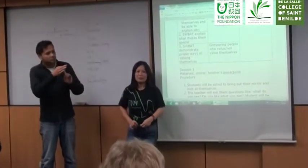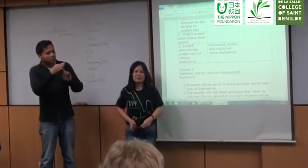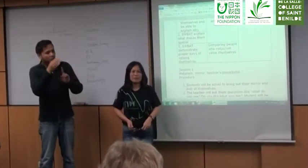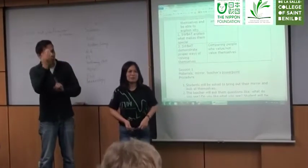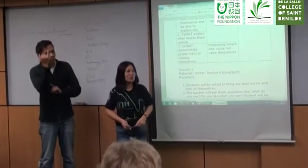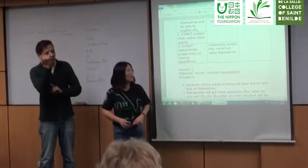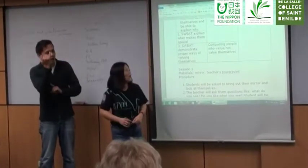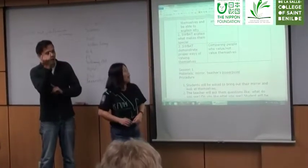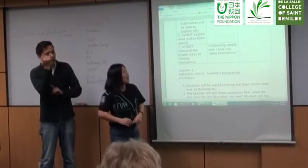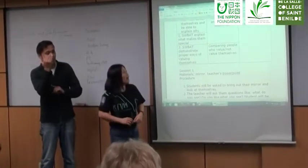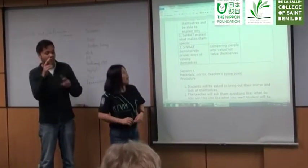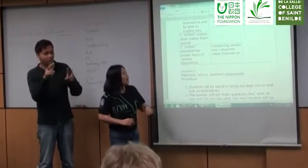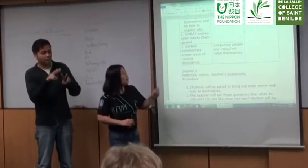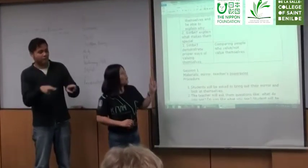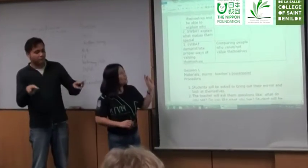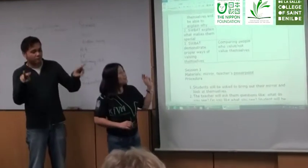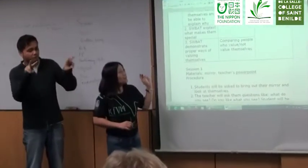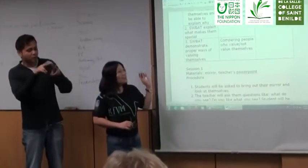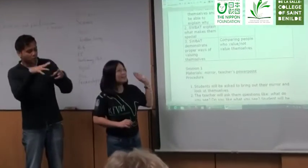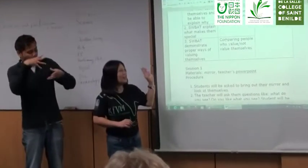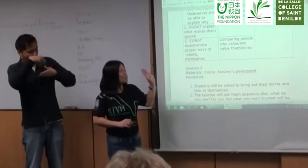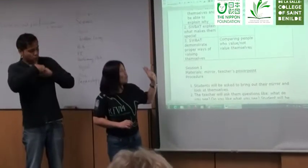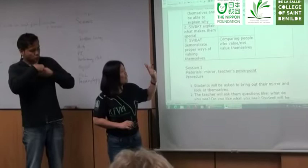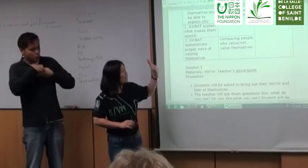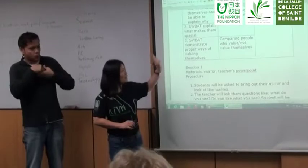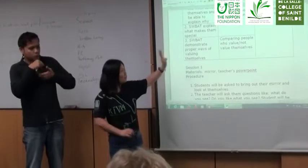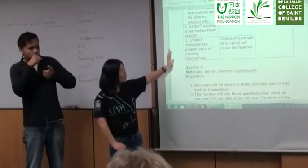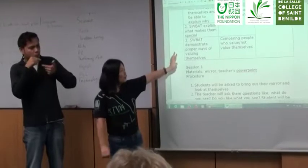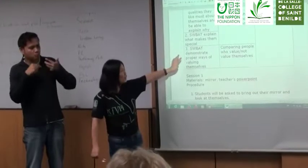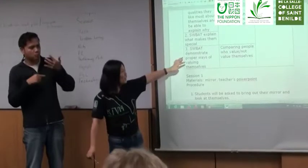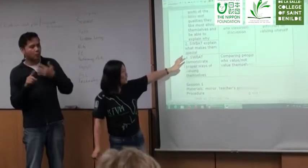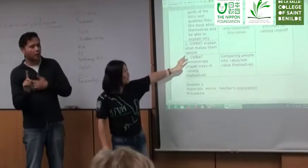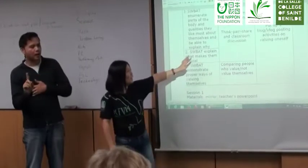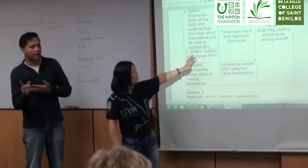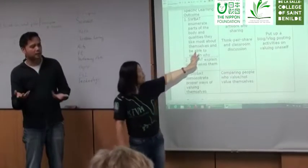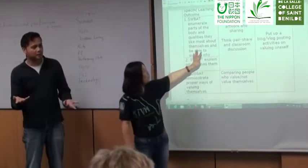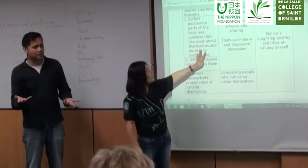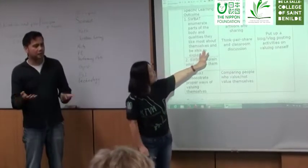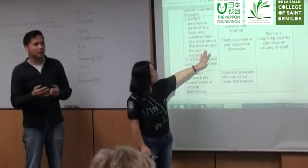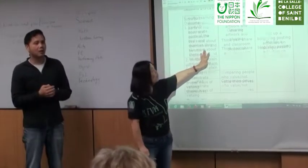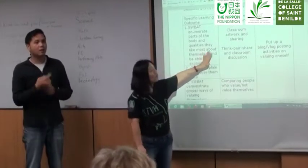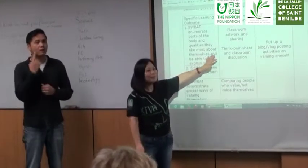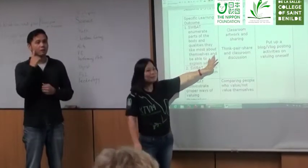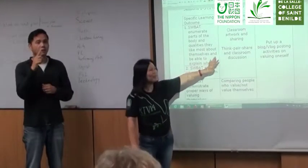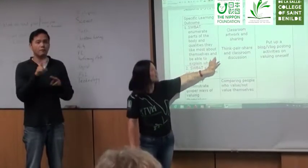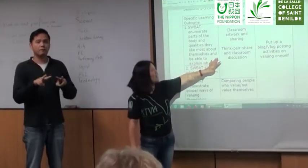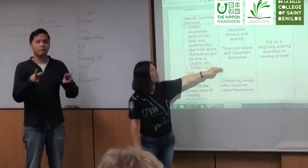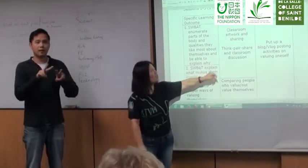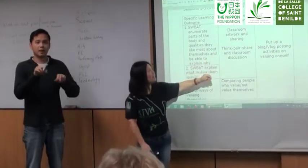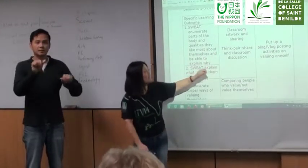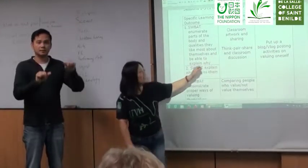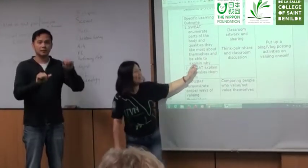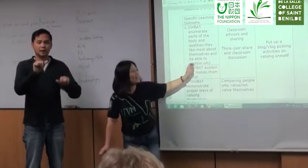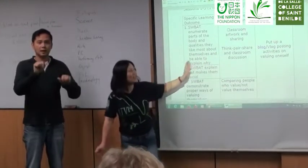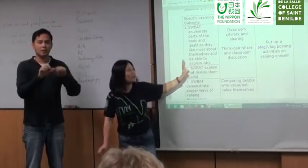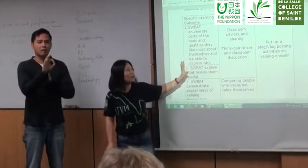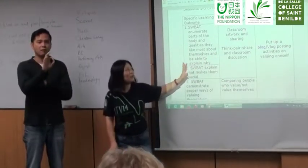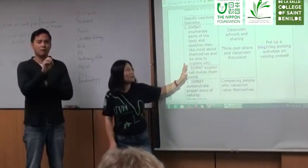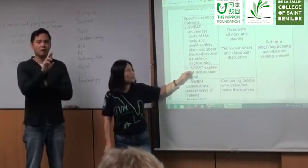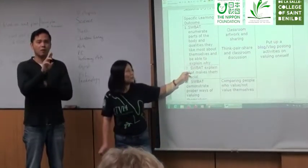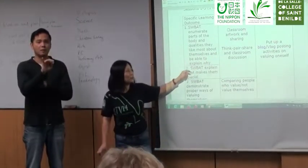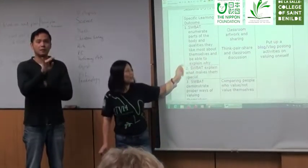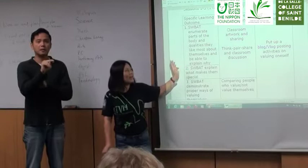valuing themselves. So our assessment for the formative assessment is